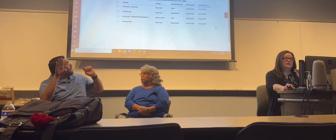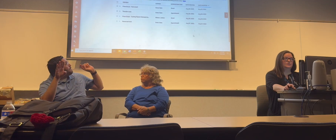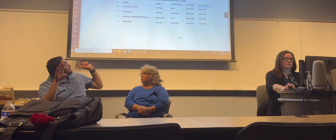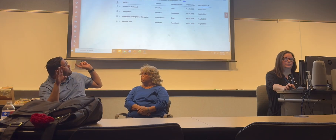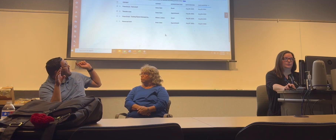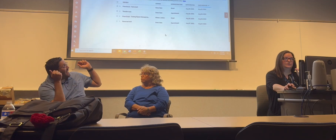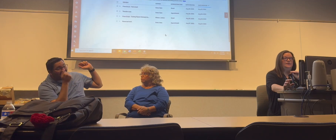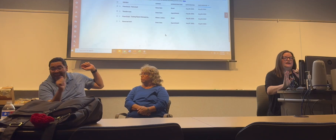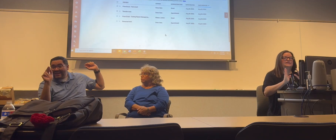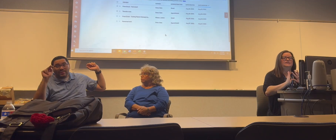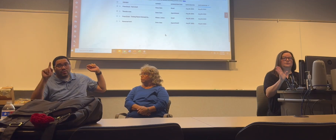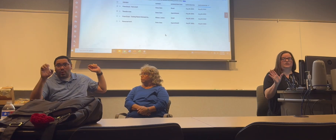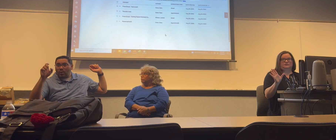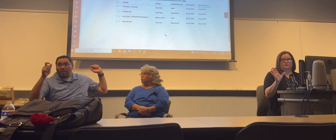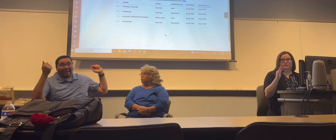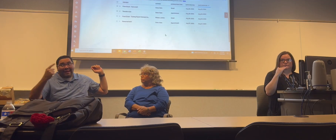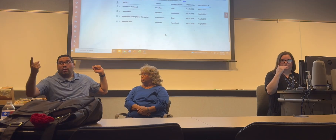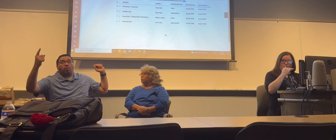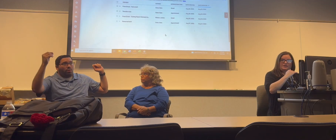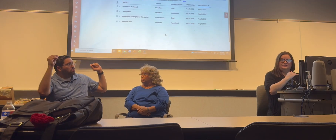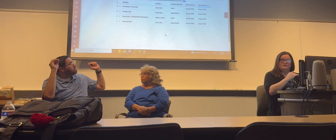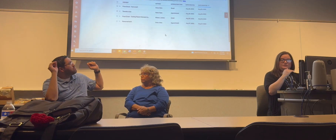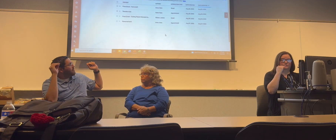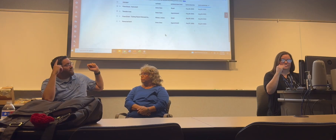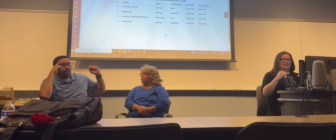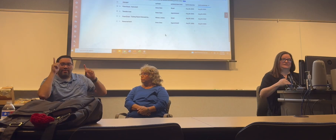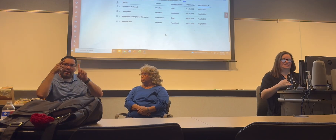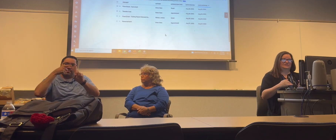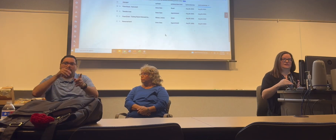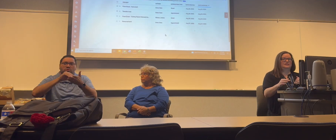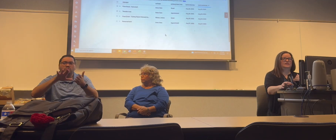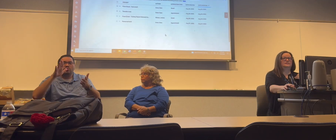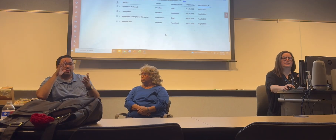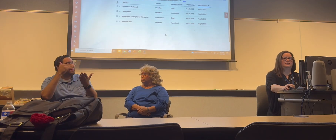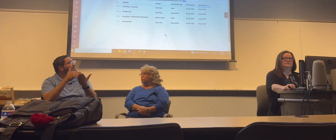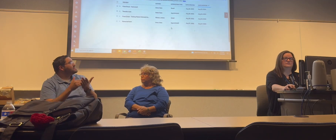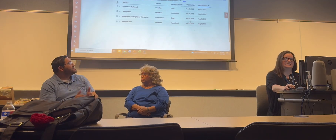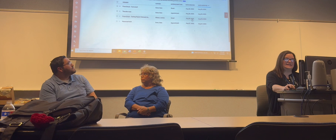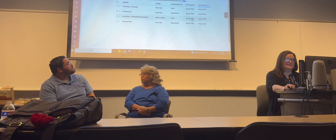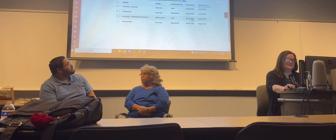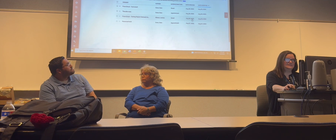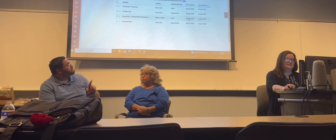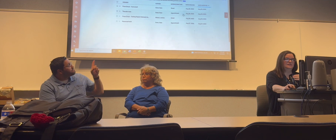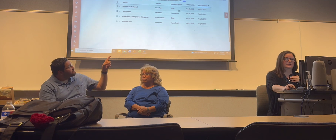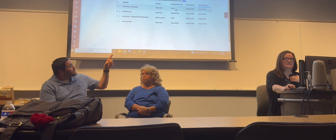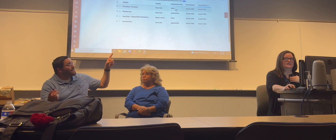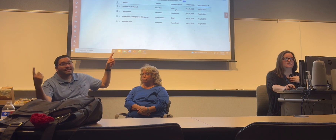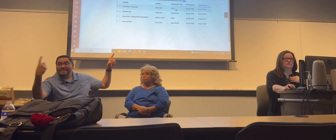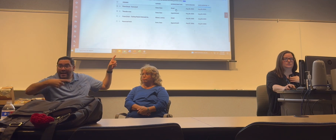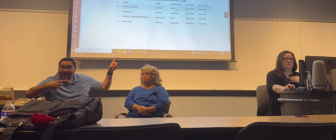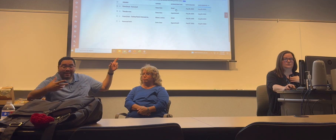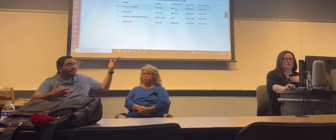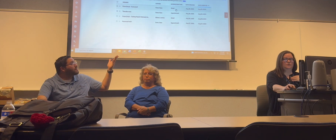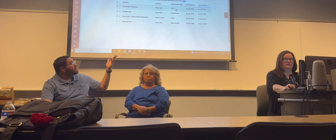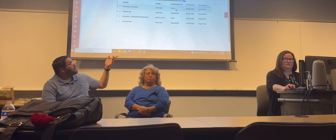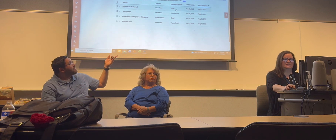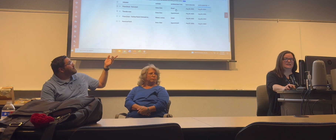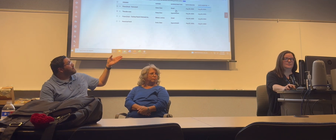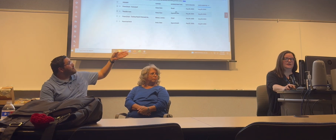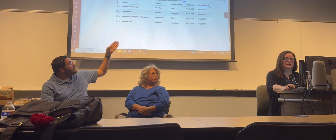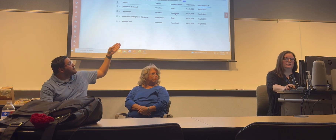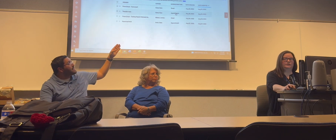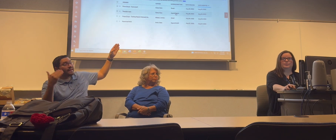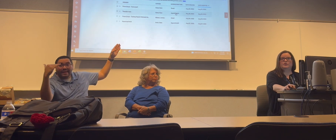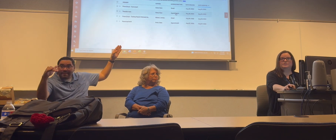any note put by anyone for that student would be listed. They're dated, it tells you, whether it was